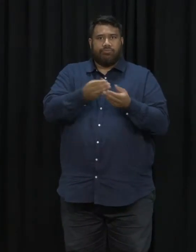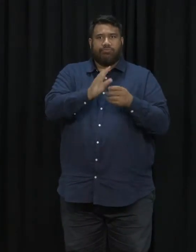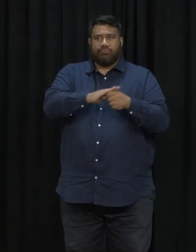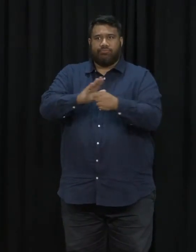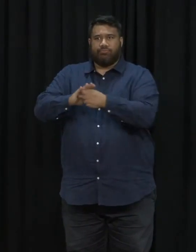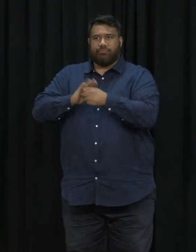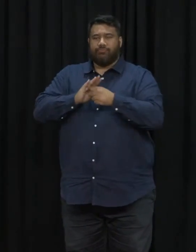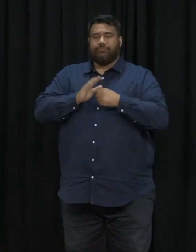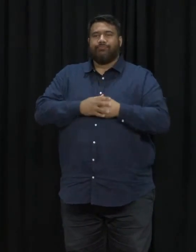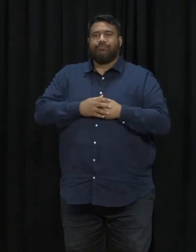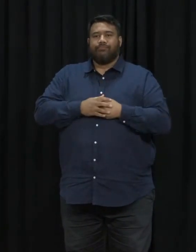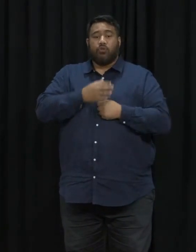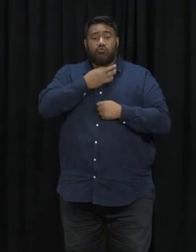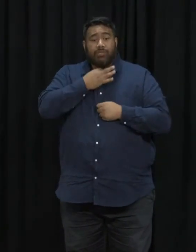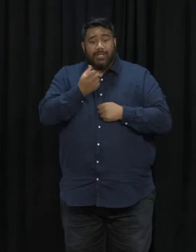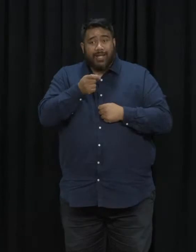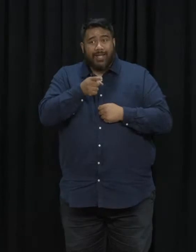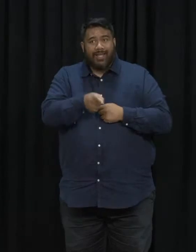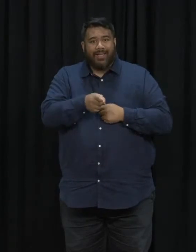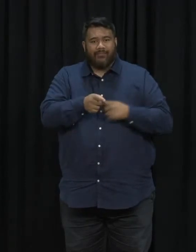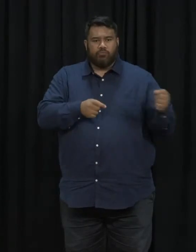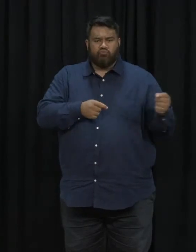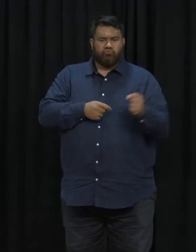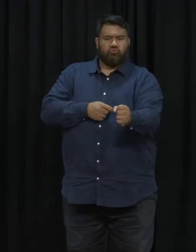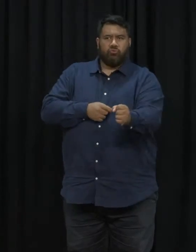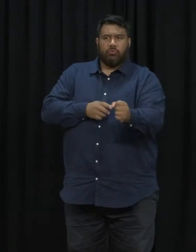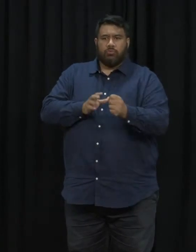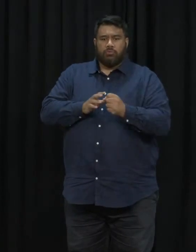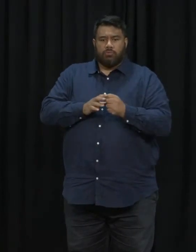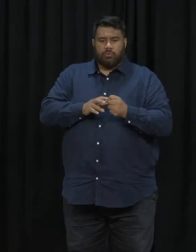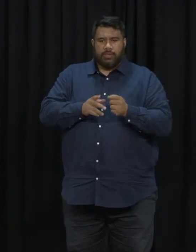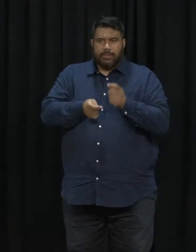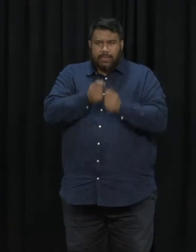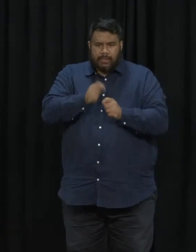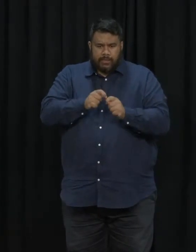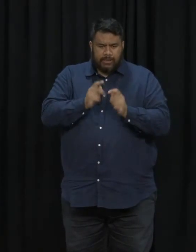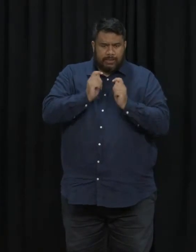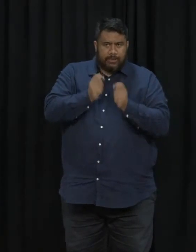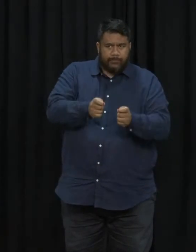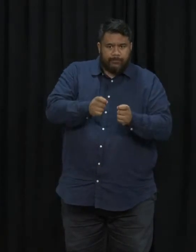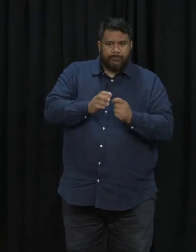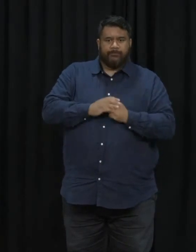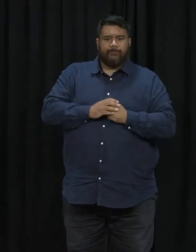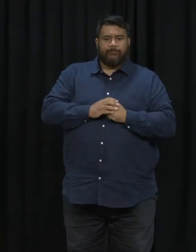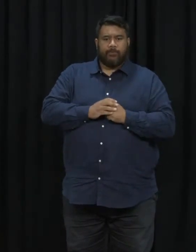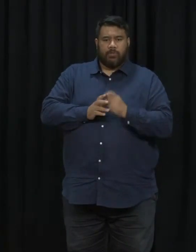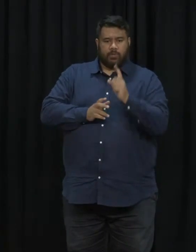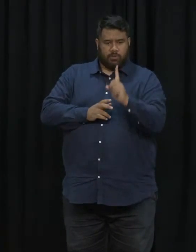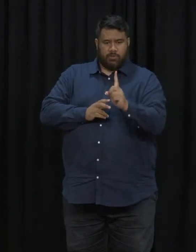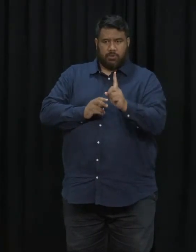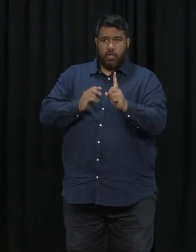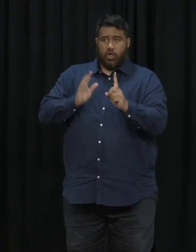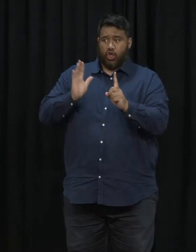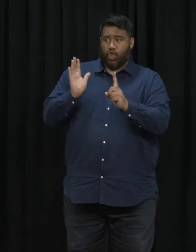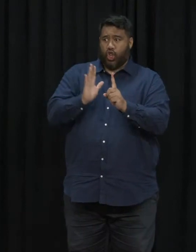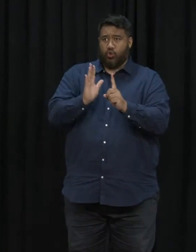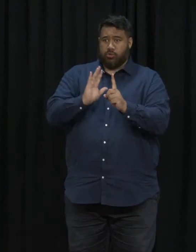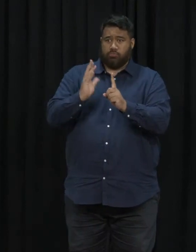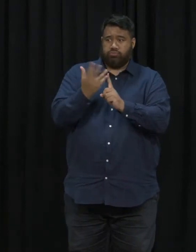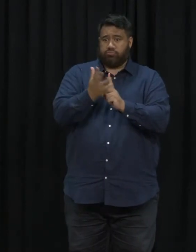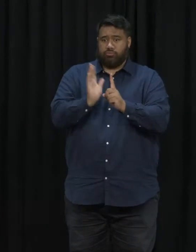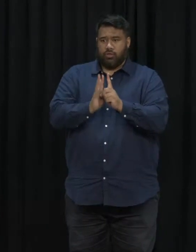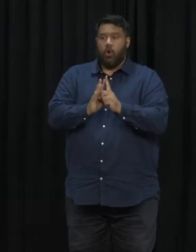We place testing requirements on them. For close contacts, we have symptom and isolation checks,